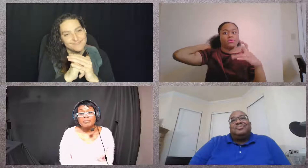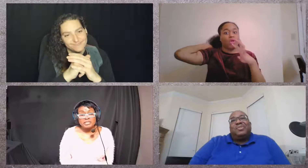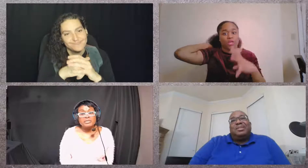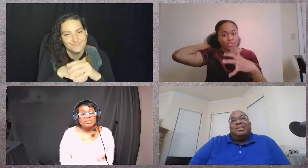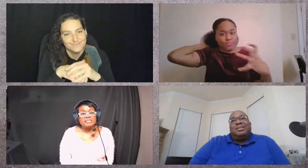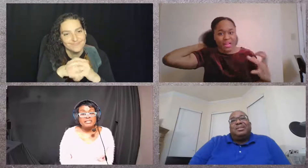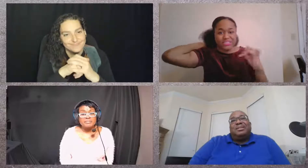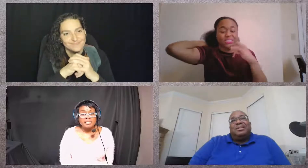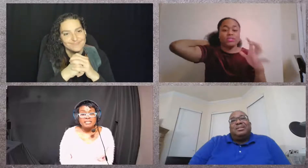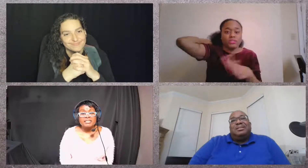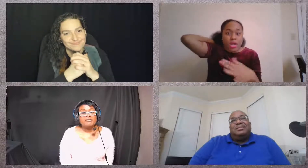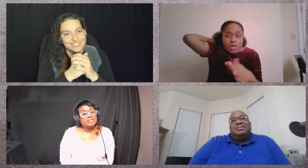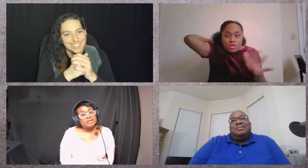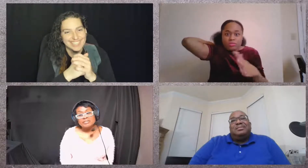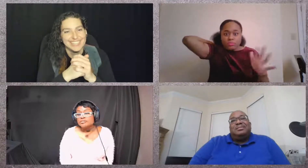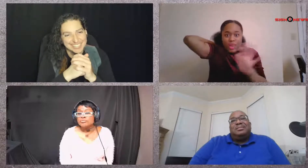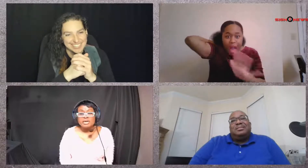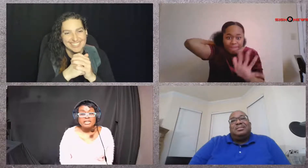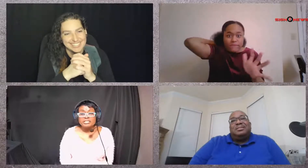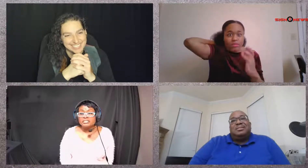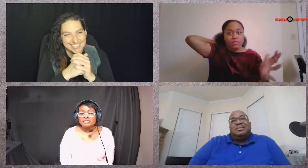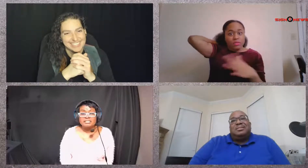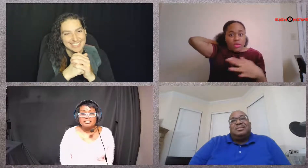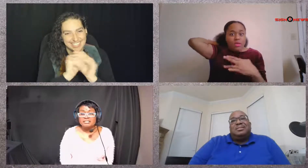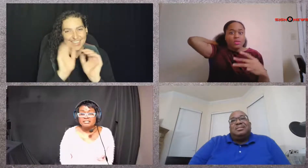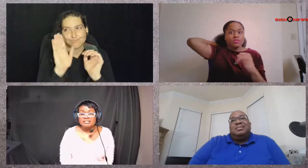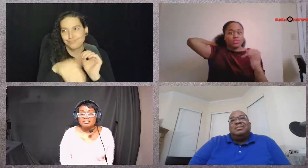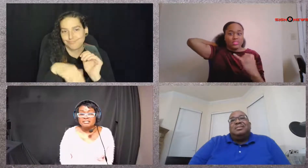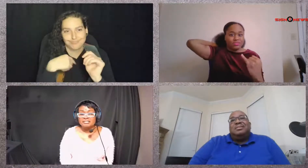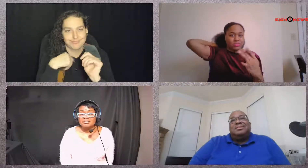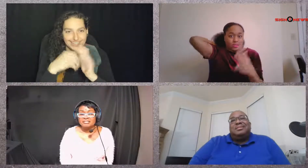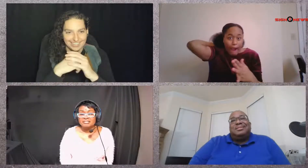Yeah, a lot of people did criticize me. You're talking too much.